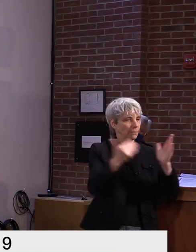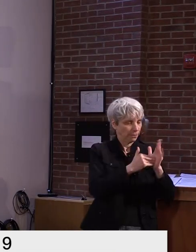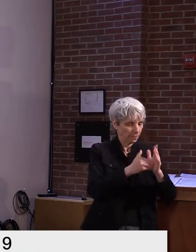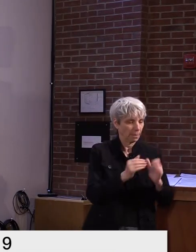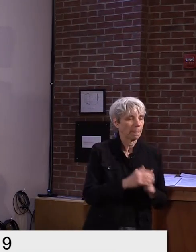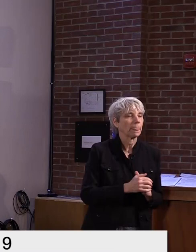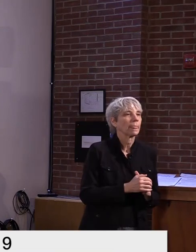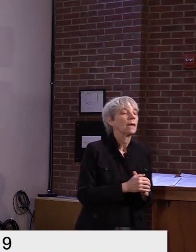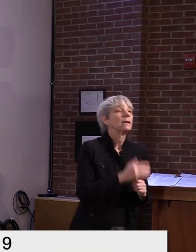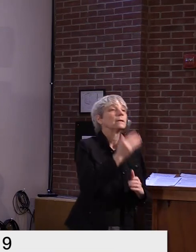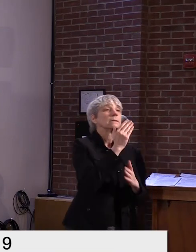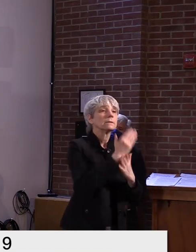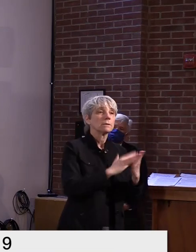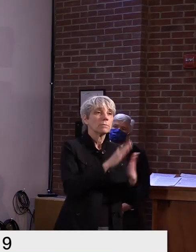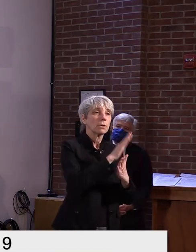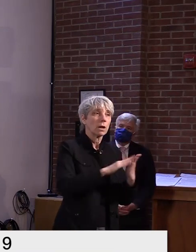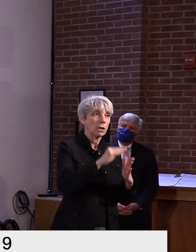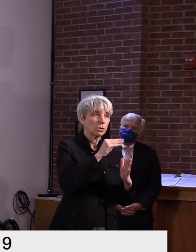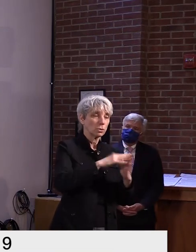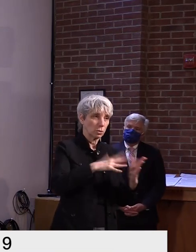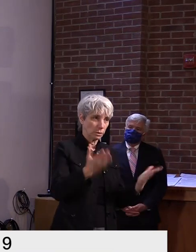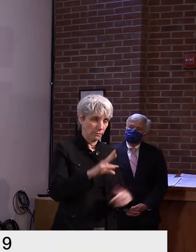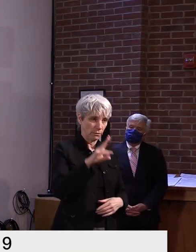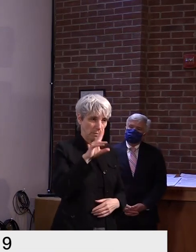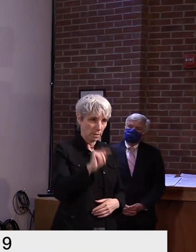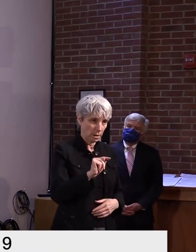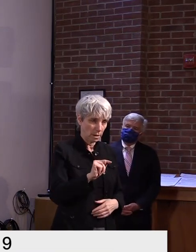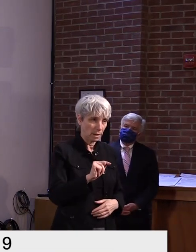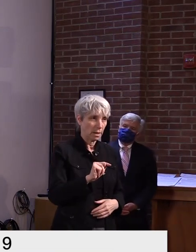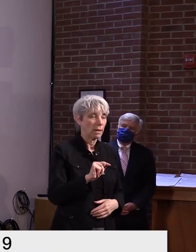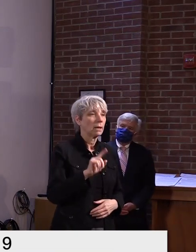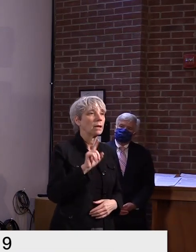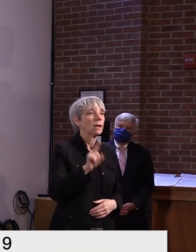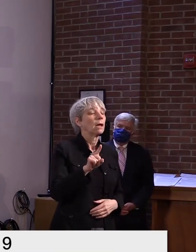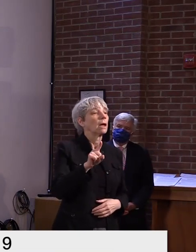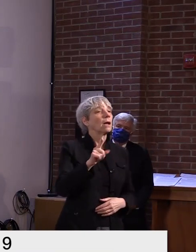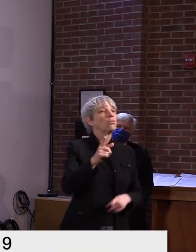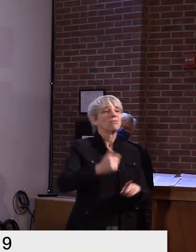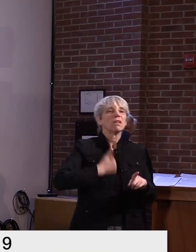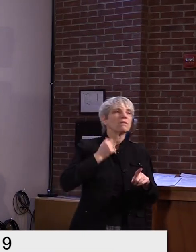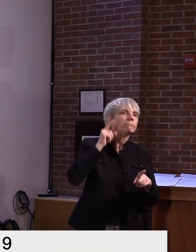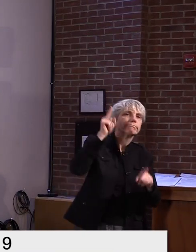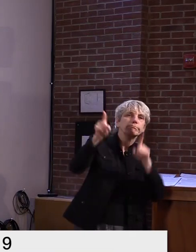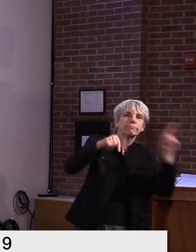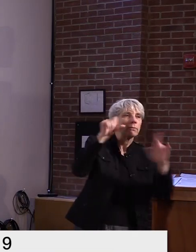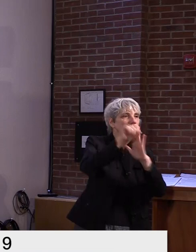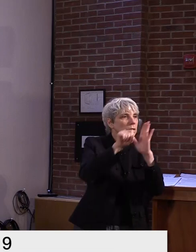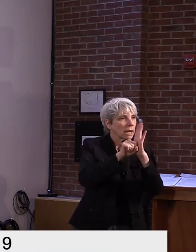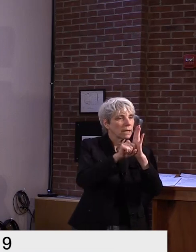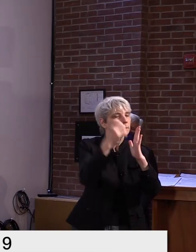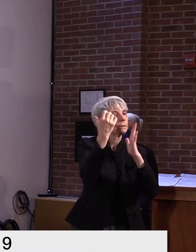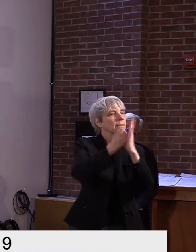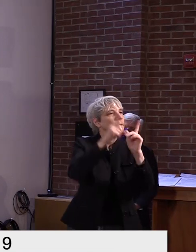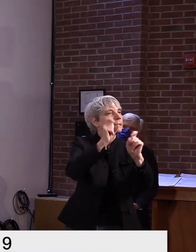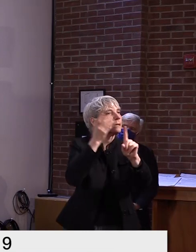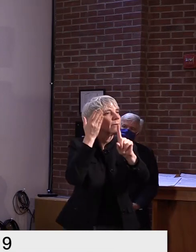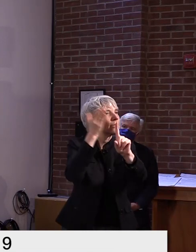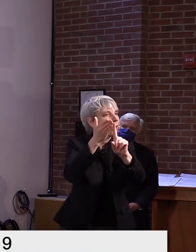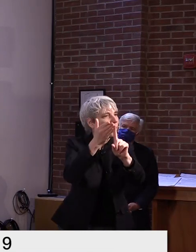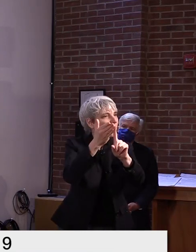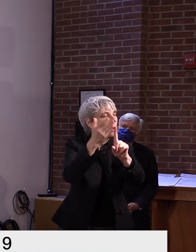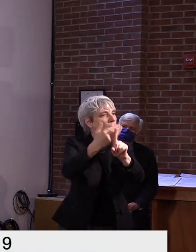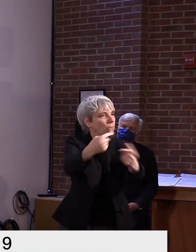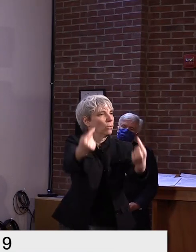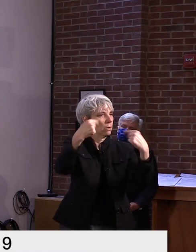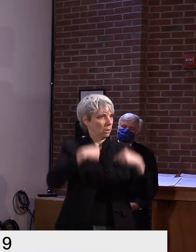are actually seeking tests here in Vermont prior to their departure for college in other states. And as I've